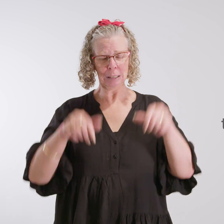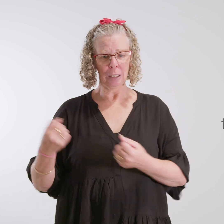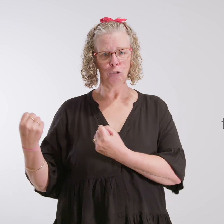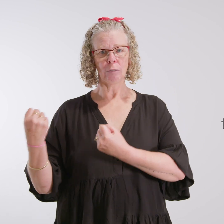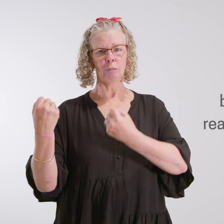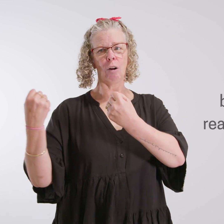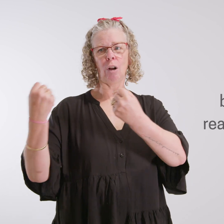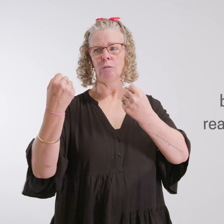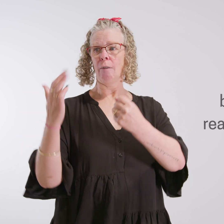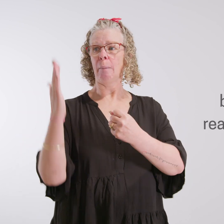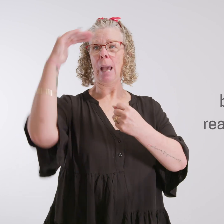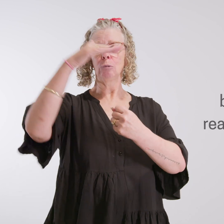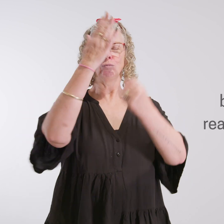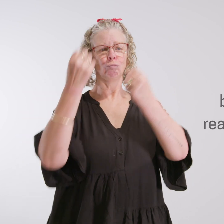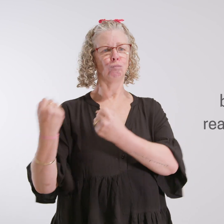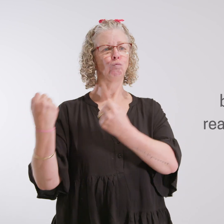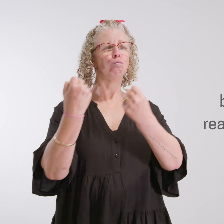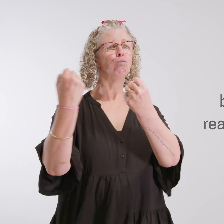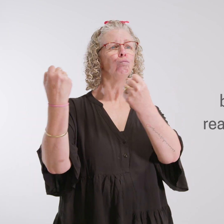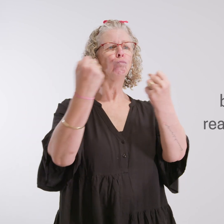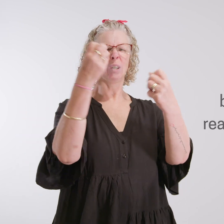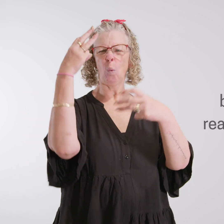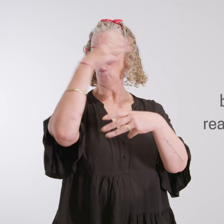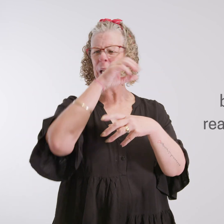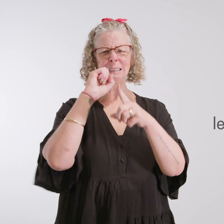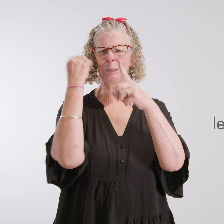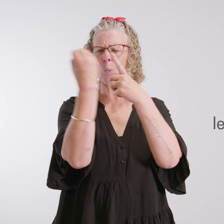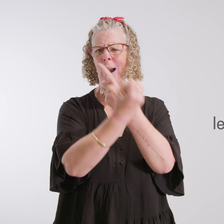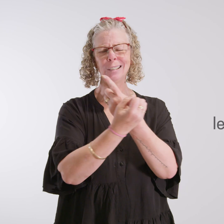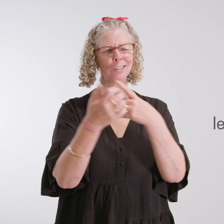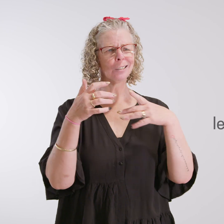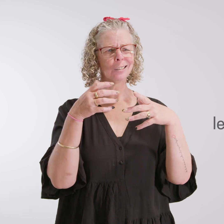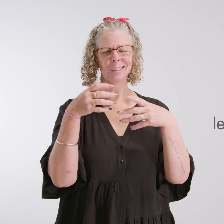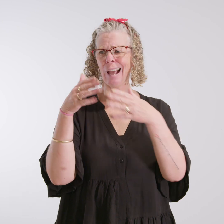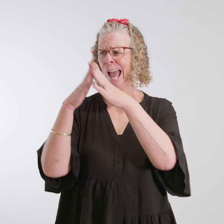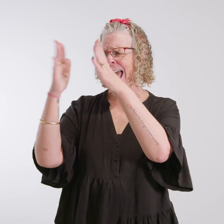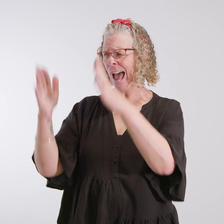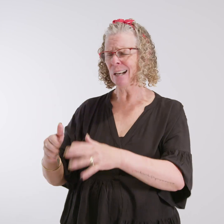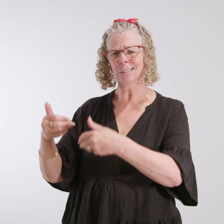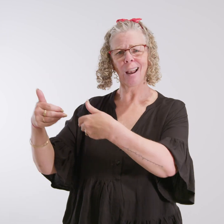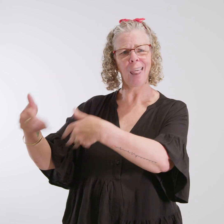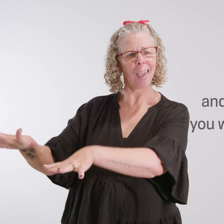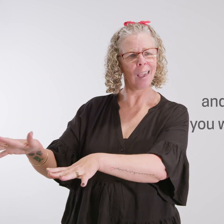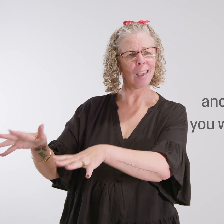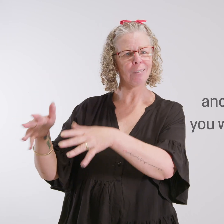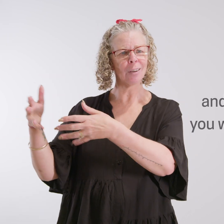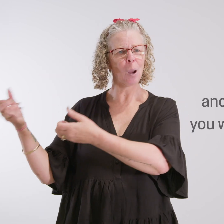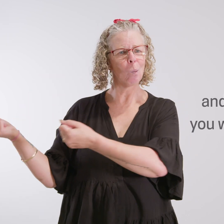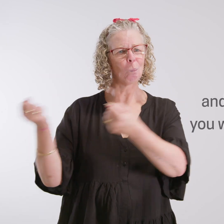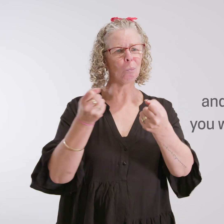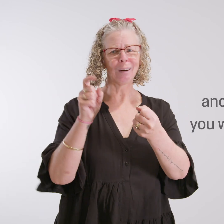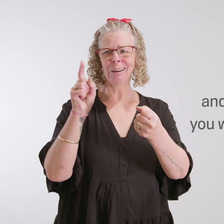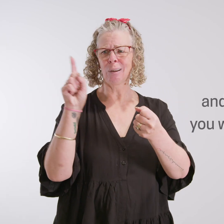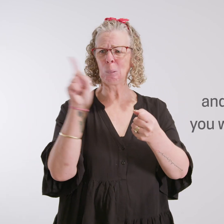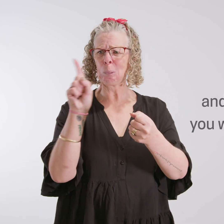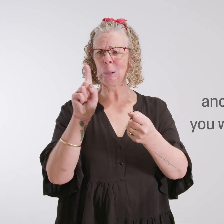stayed there for a week because it was a really weird situation. You know, just leaving your home, not knowing what to take and not knowing what you were coming